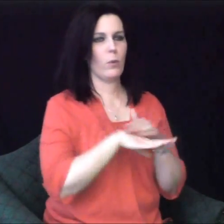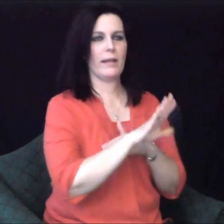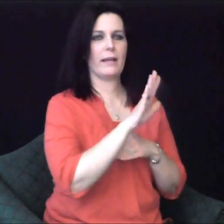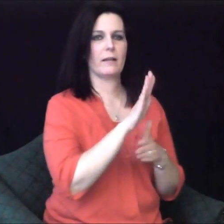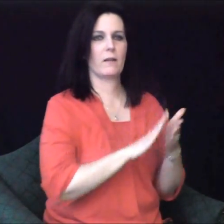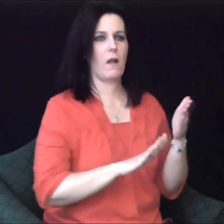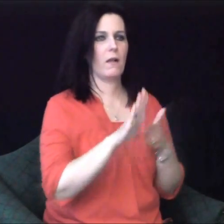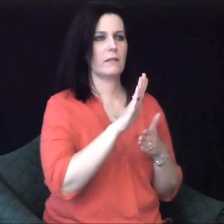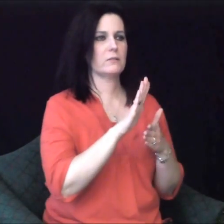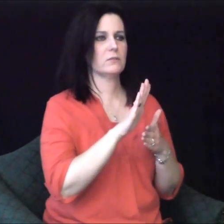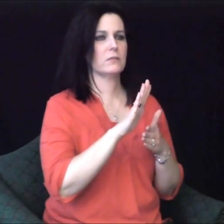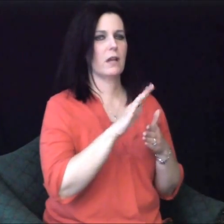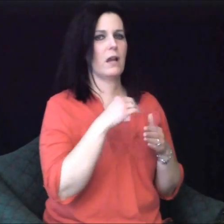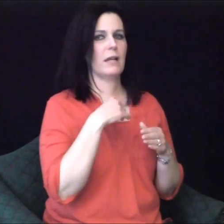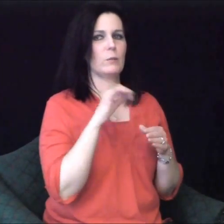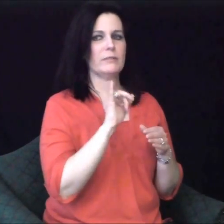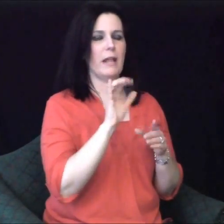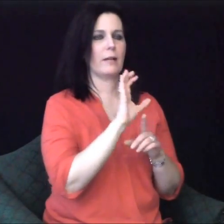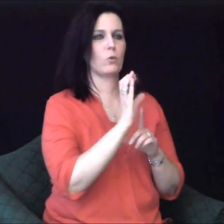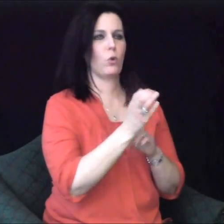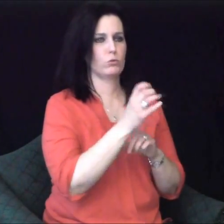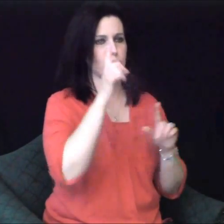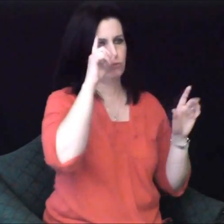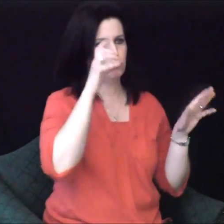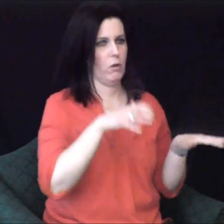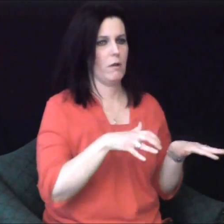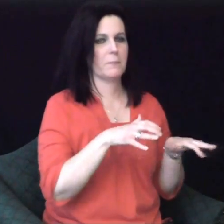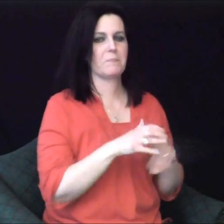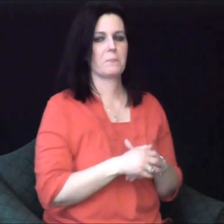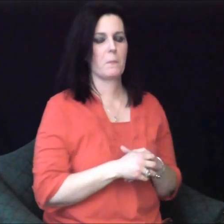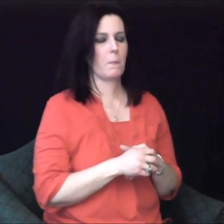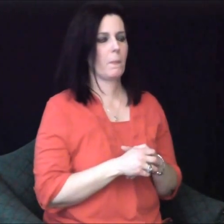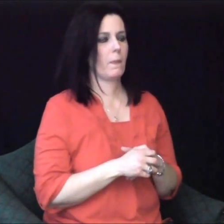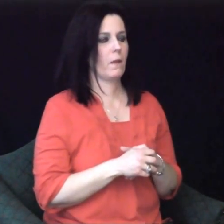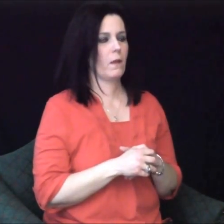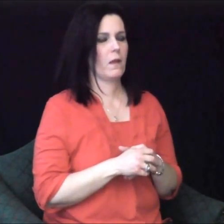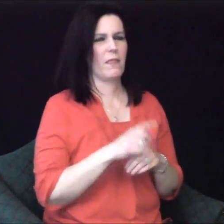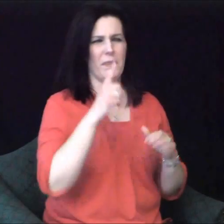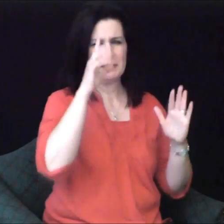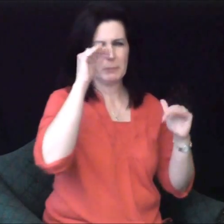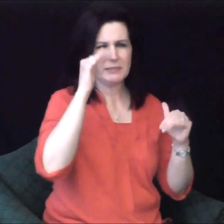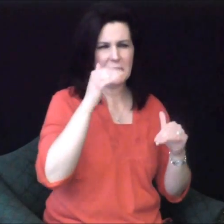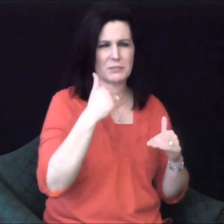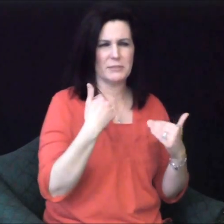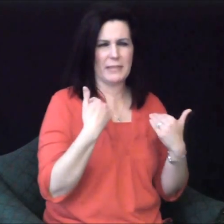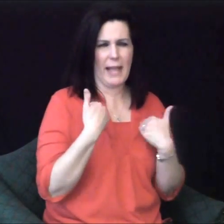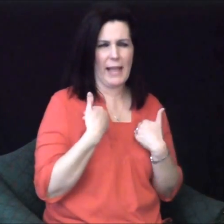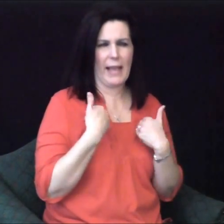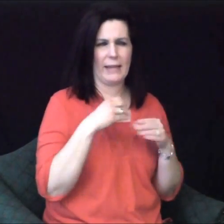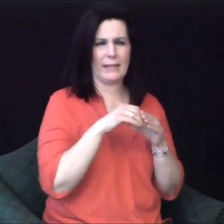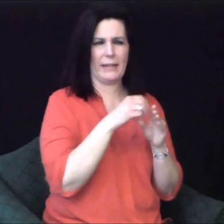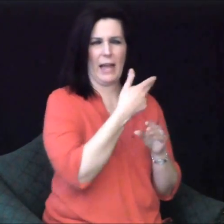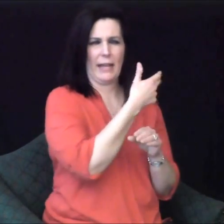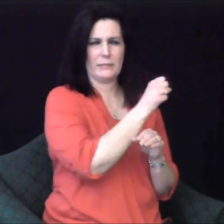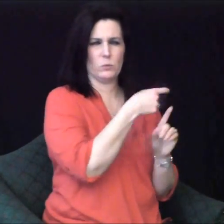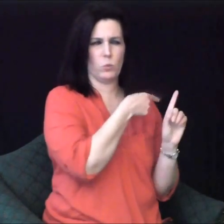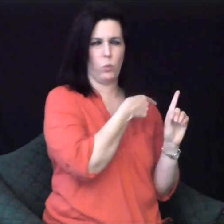When I went into college, it was like a culture shock. The expectations they had in high